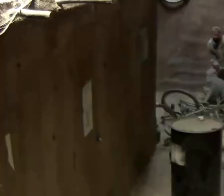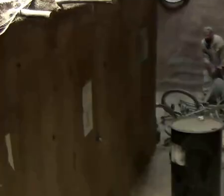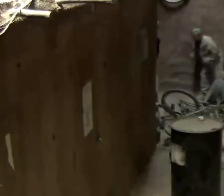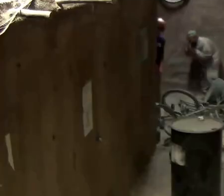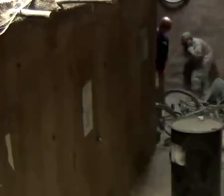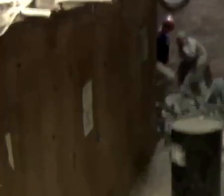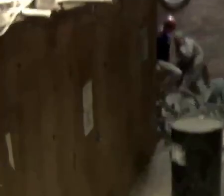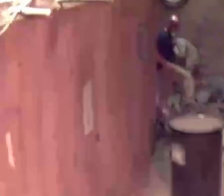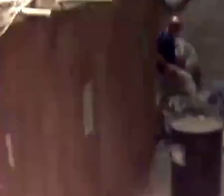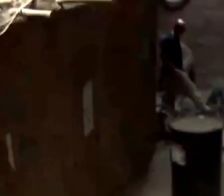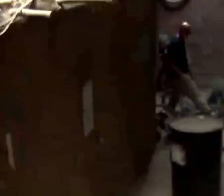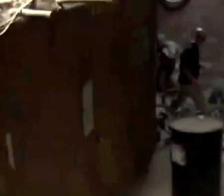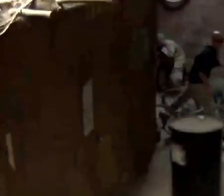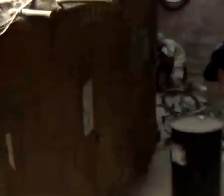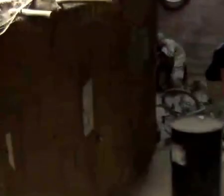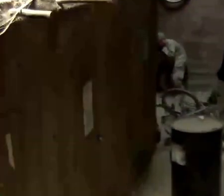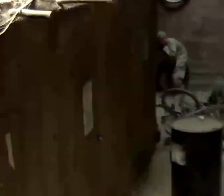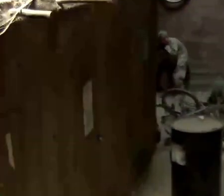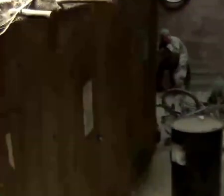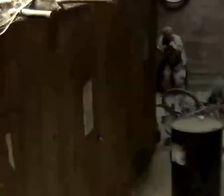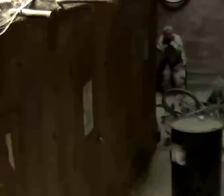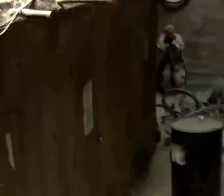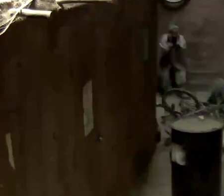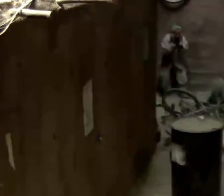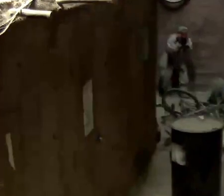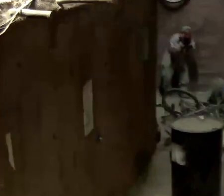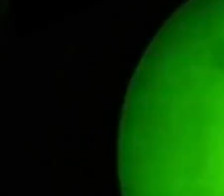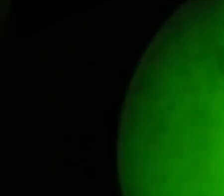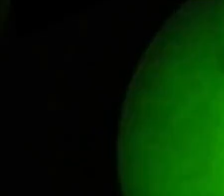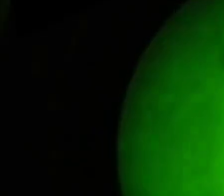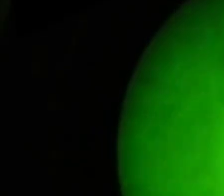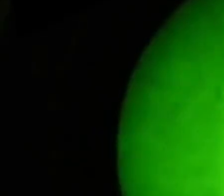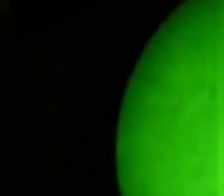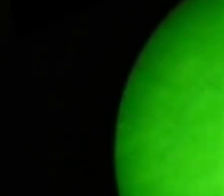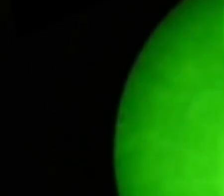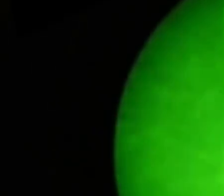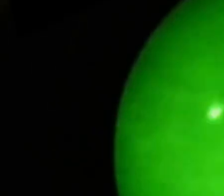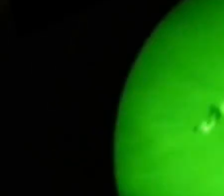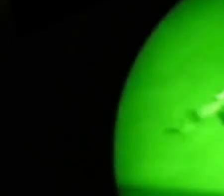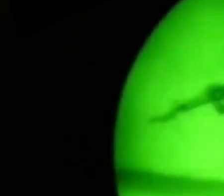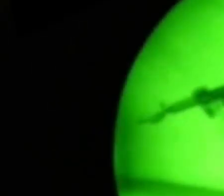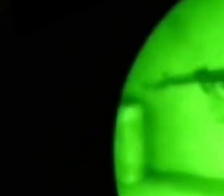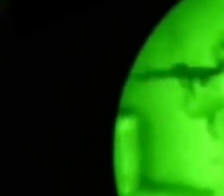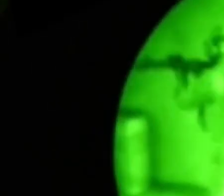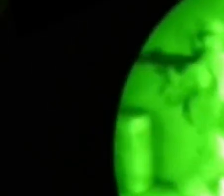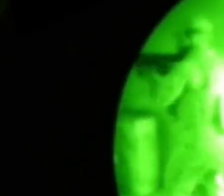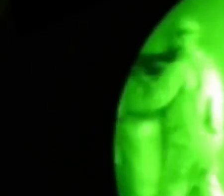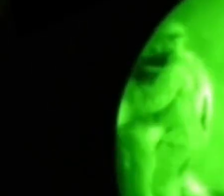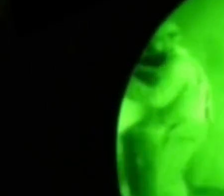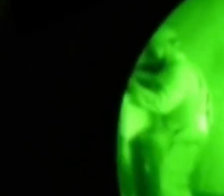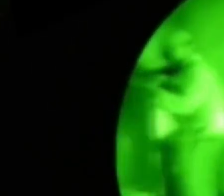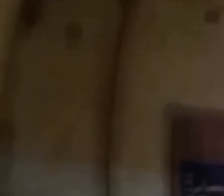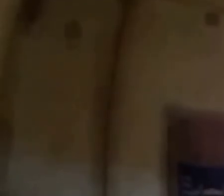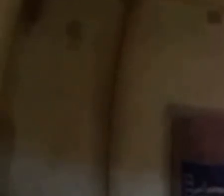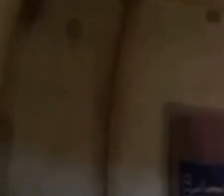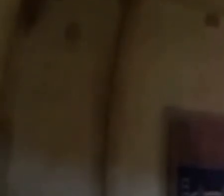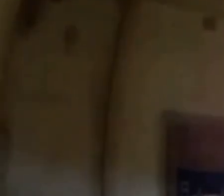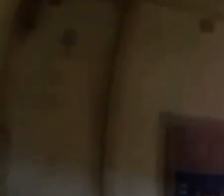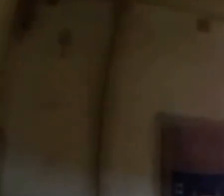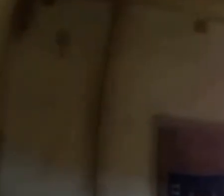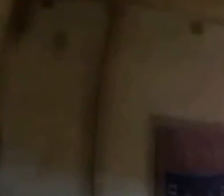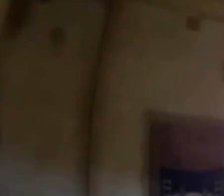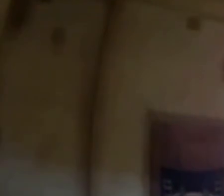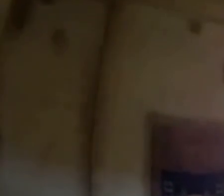In 2010, GHP began a new initiative with the U.S. Department of Defense to replace live actors in immersive training environments